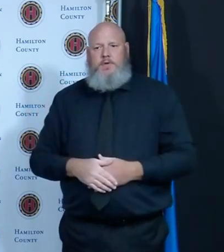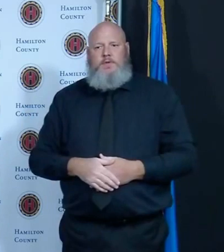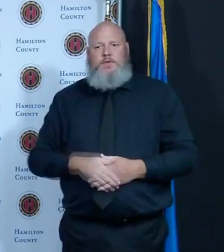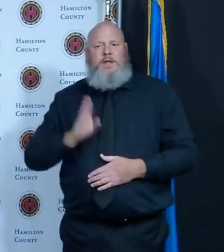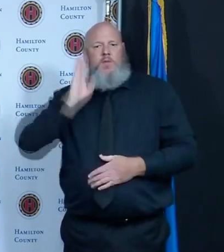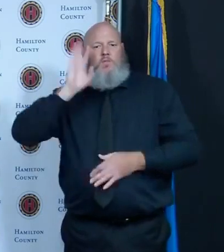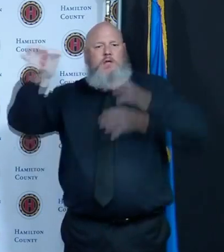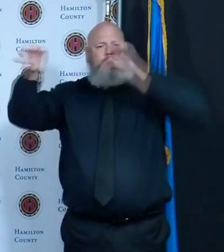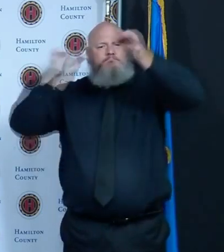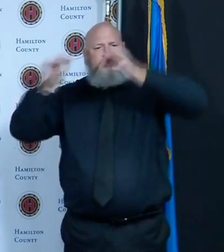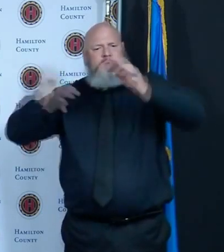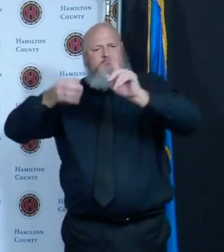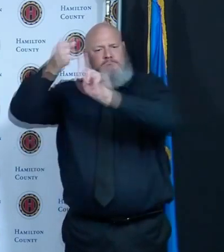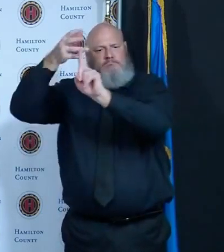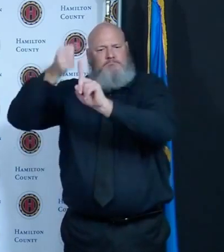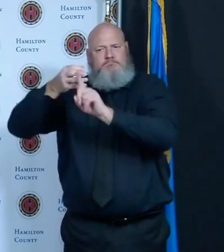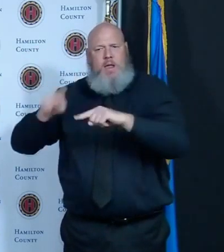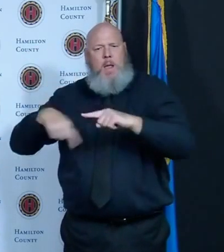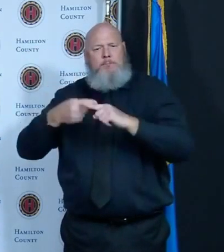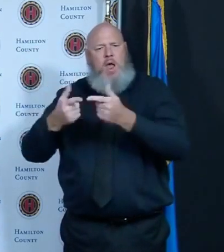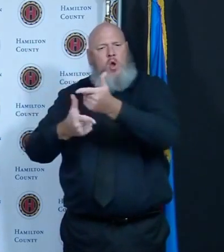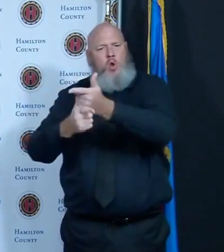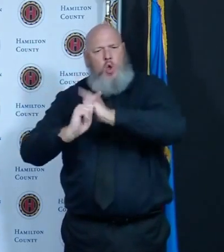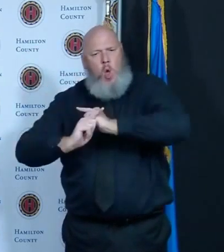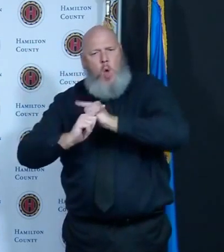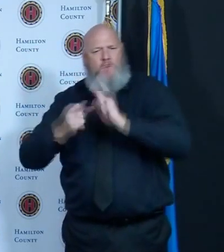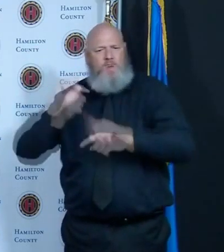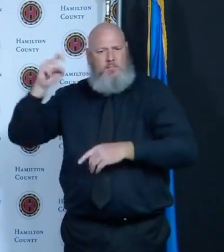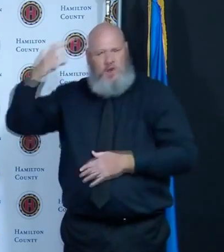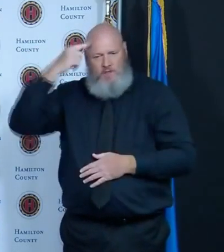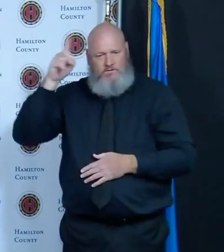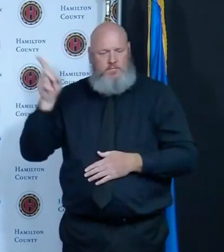process. So Pat, I'm going to let you take it away.